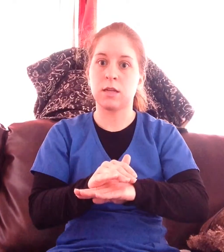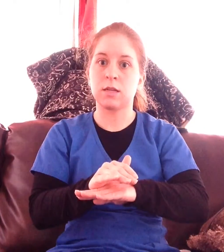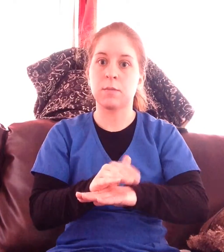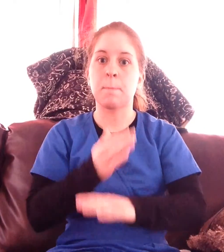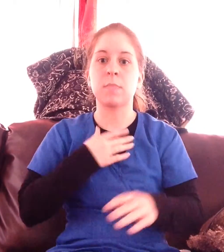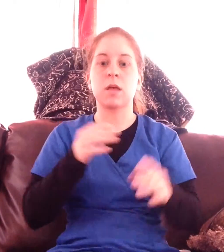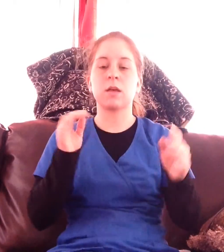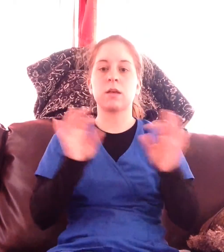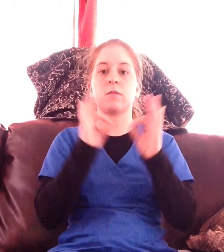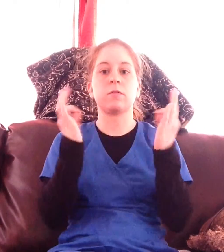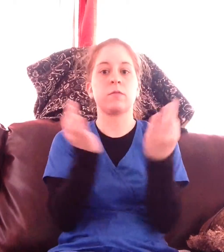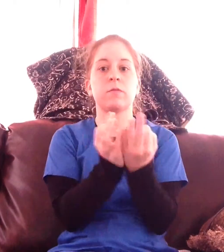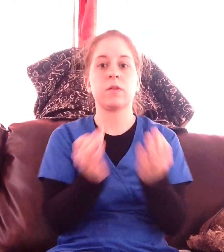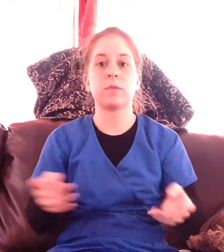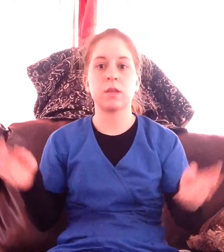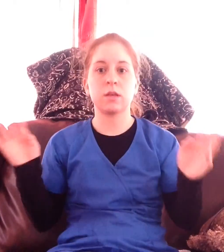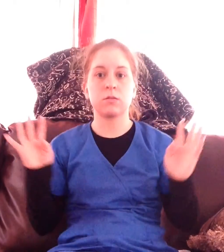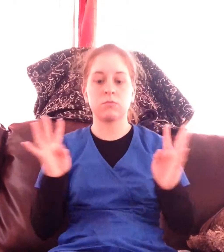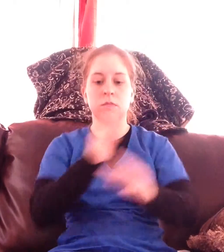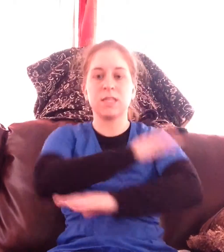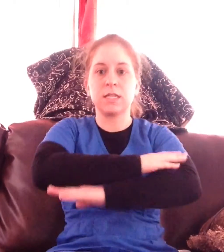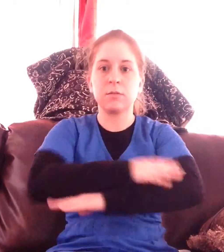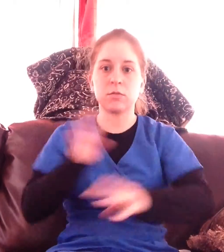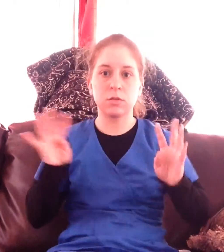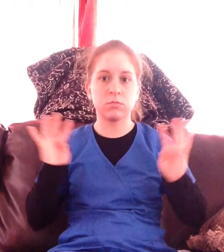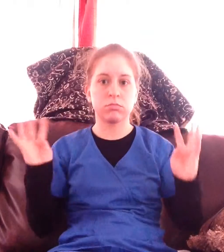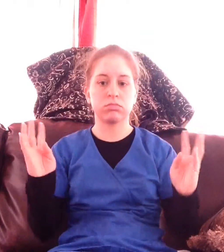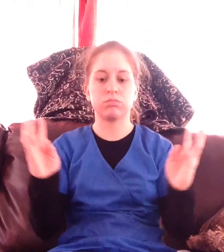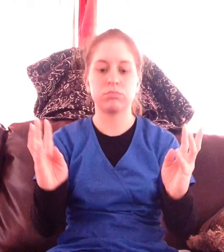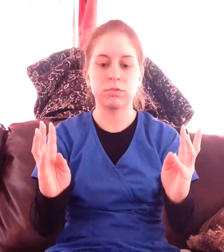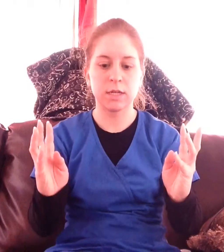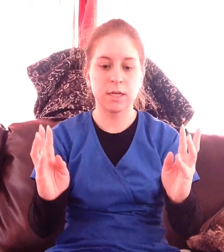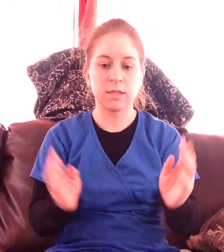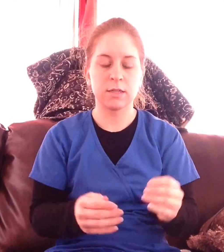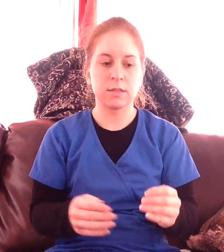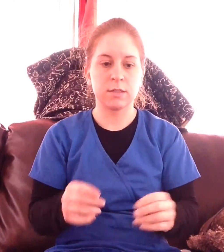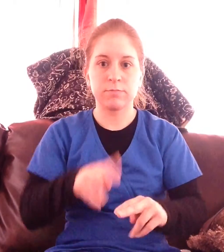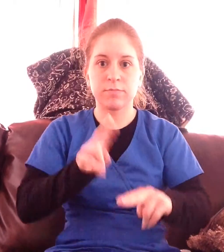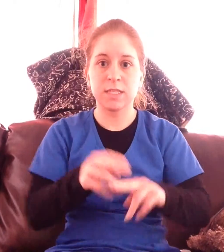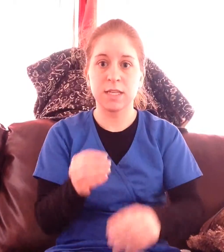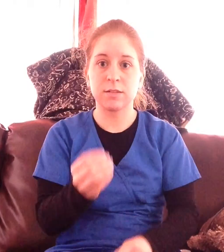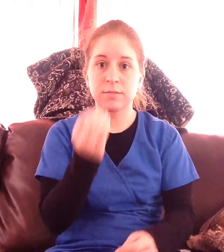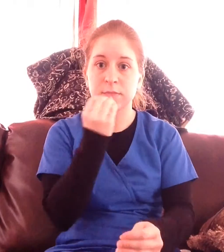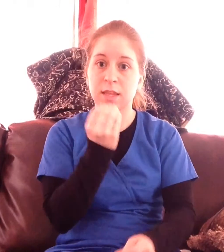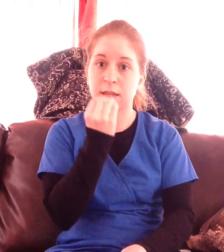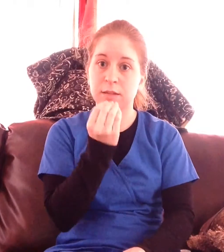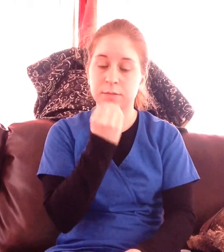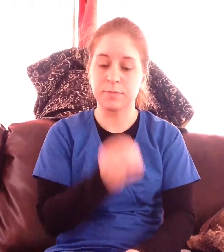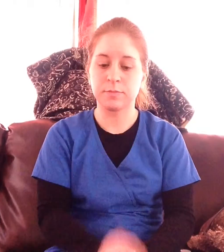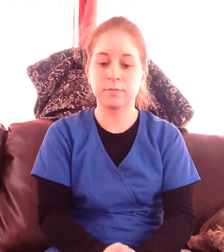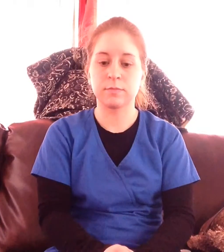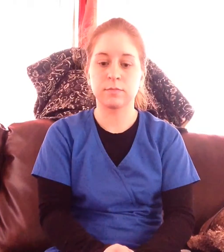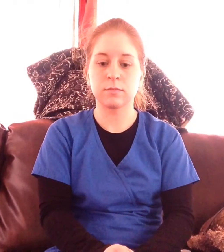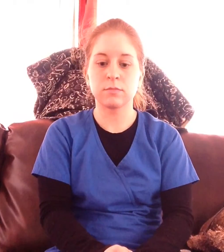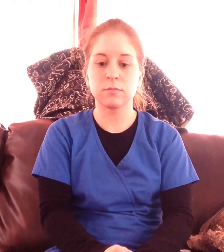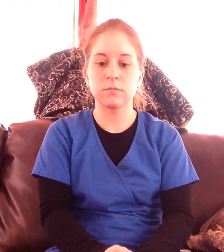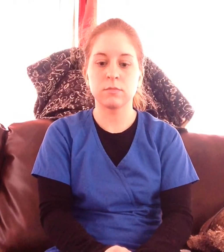We try and keep the same tradition that we had in my grandmother's time of meeting on Sunday evening and having a family